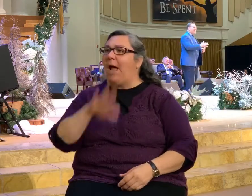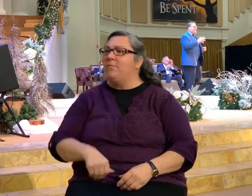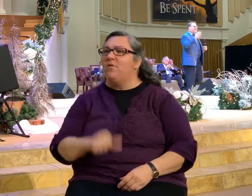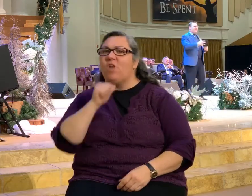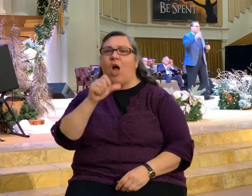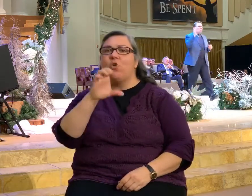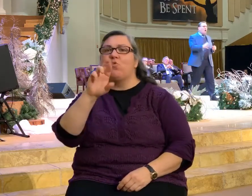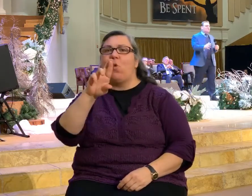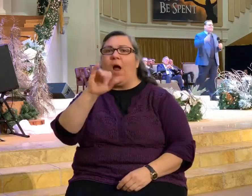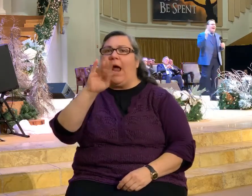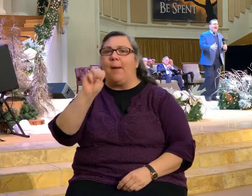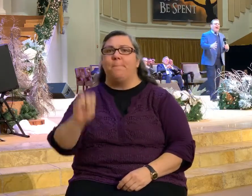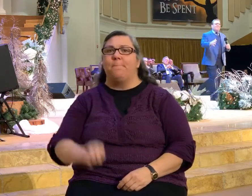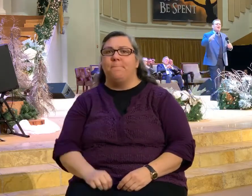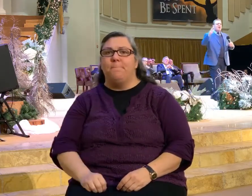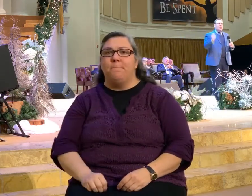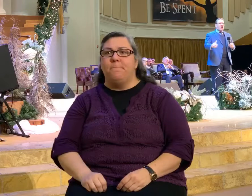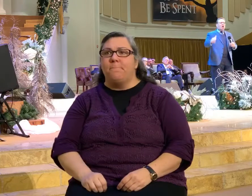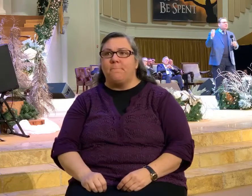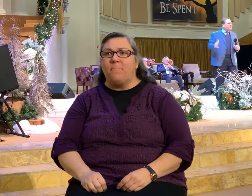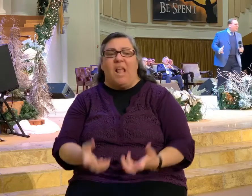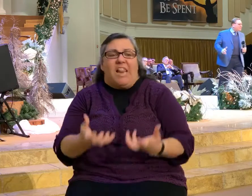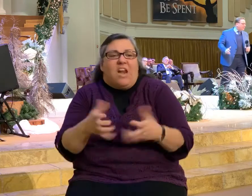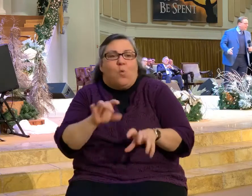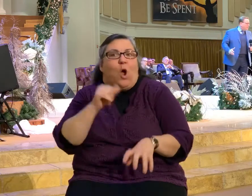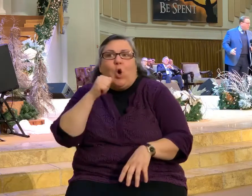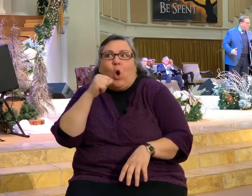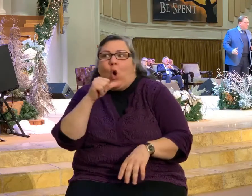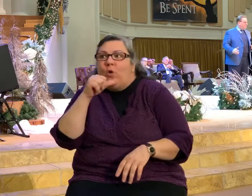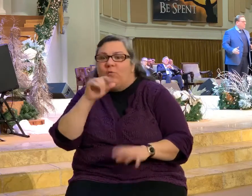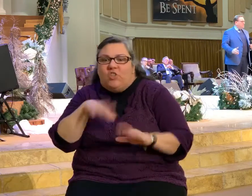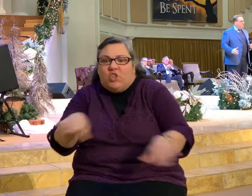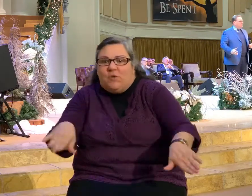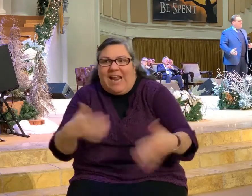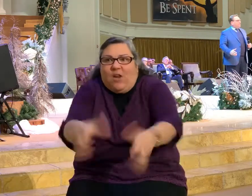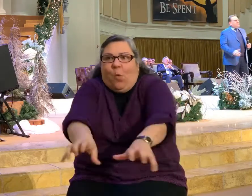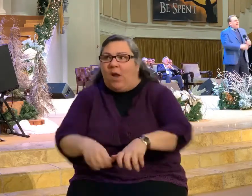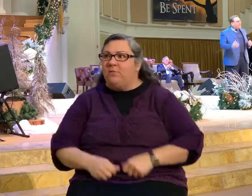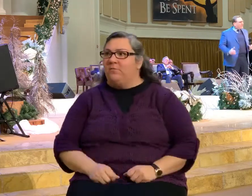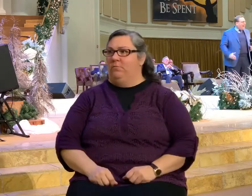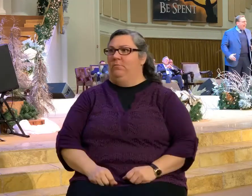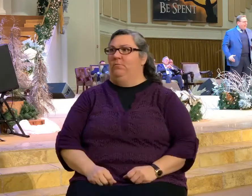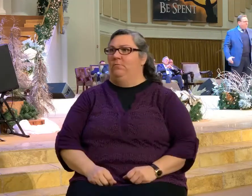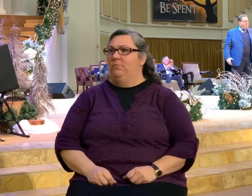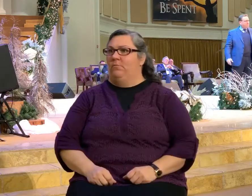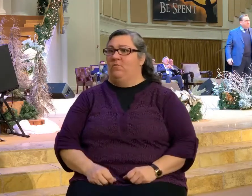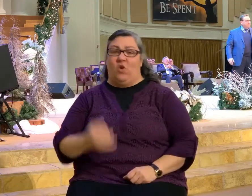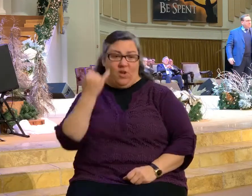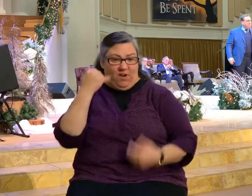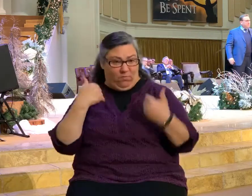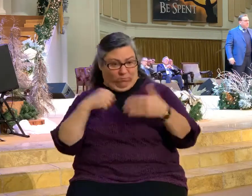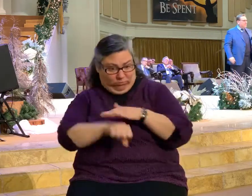They didn't even want to have children. It was not a crime.